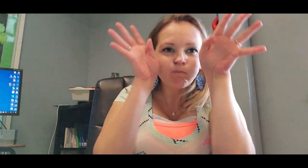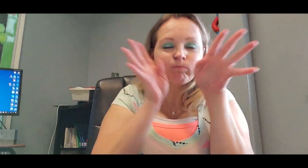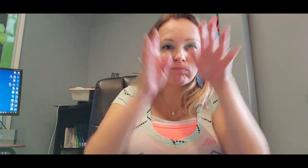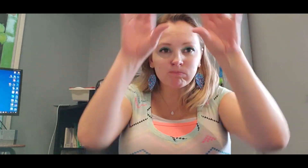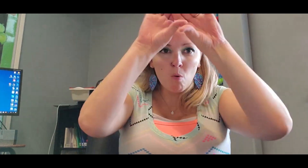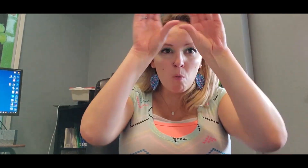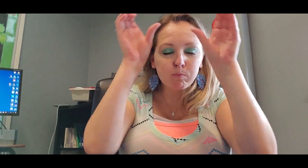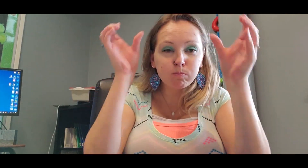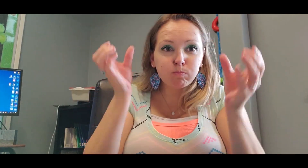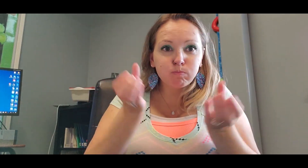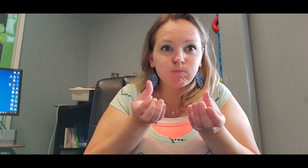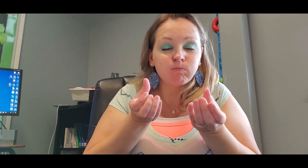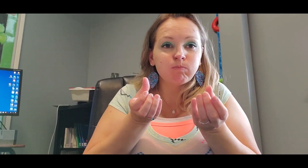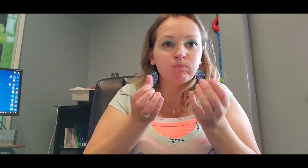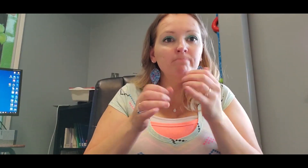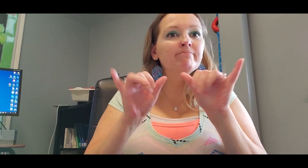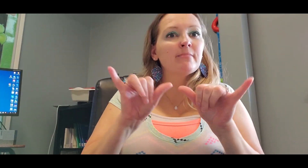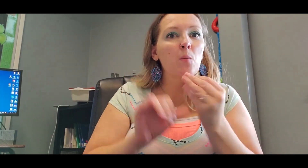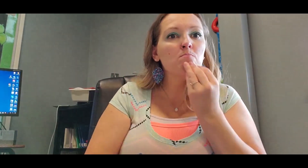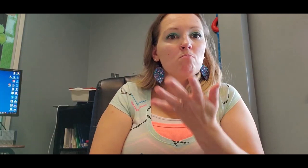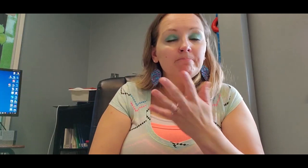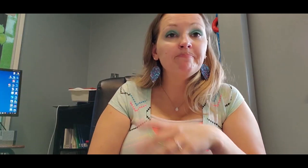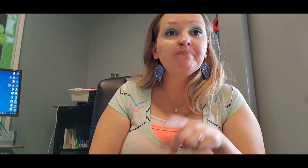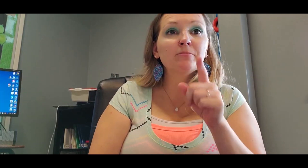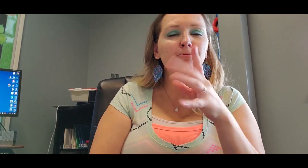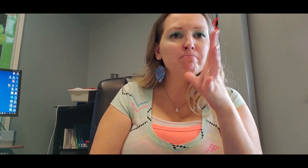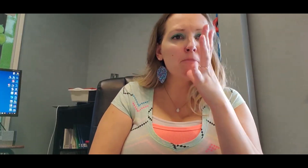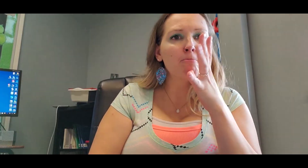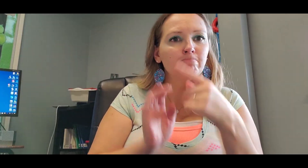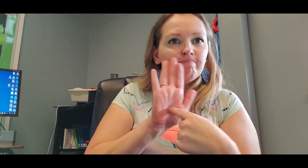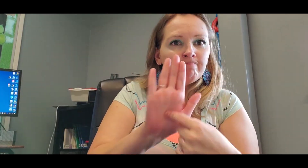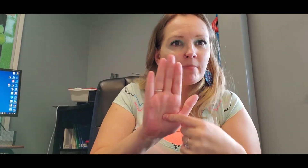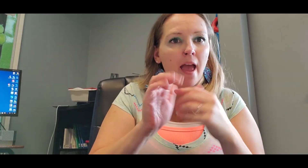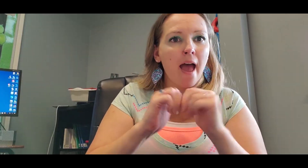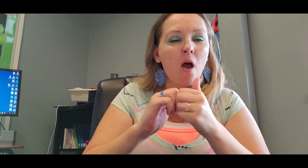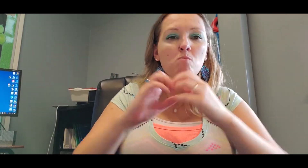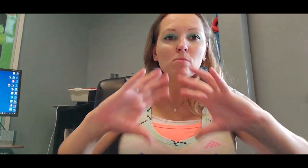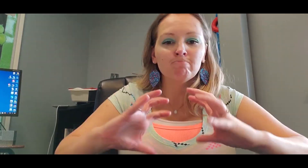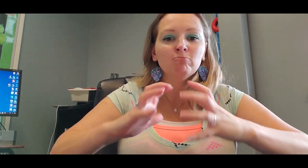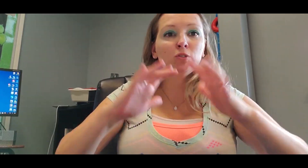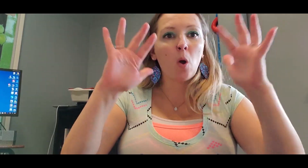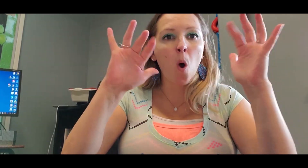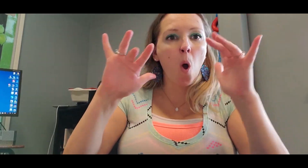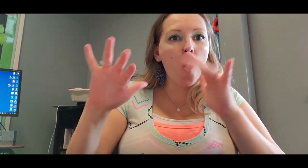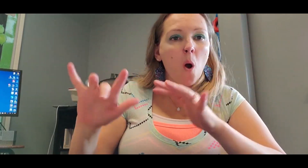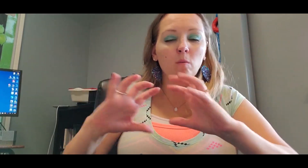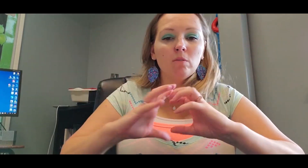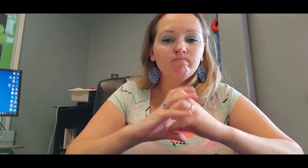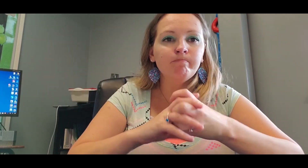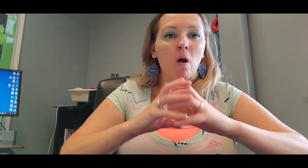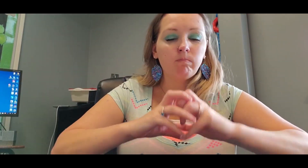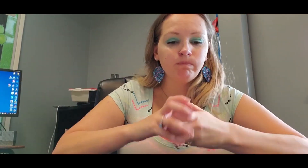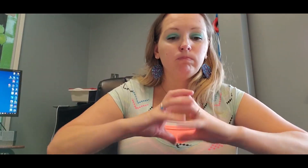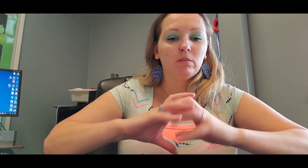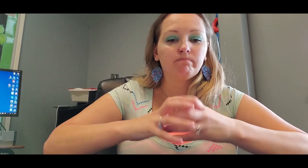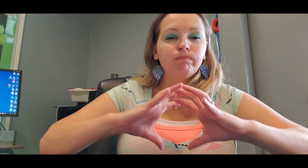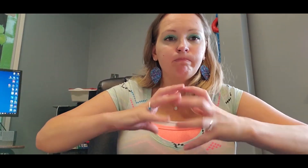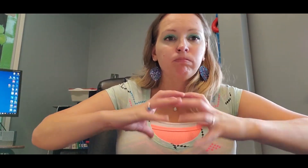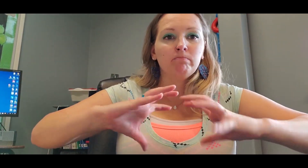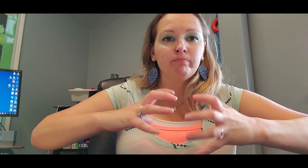daughter has a big, thick hood on her head to stay warm. Mom shows her how she's able to roll the